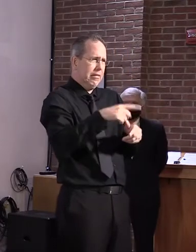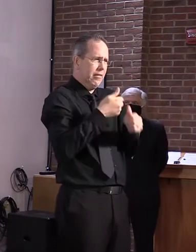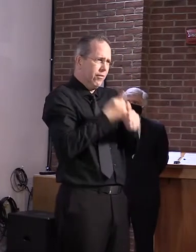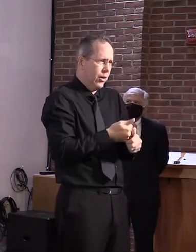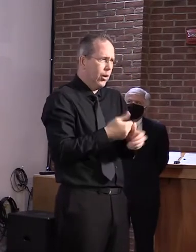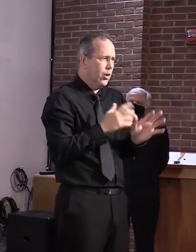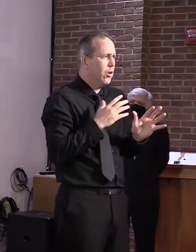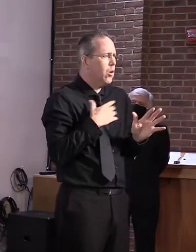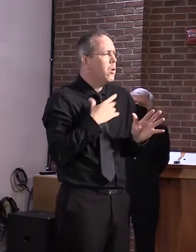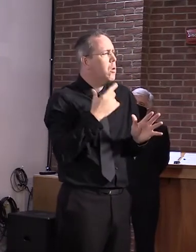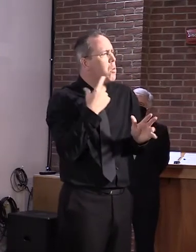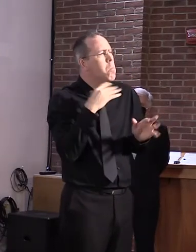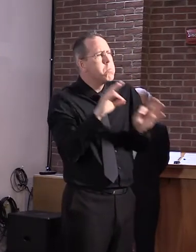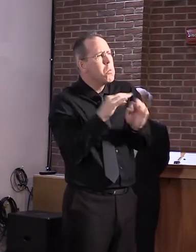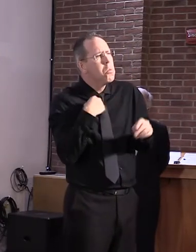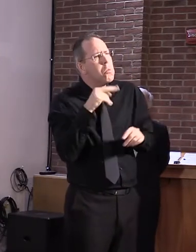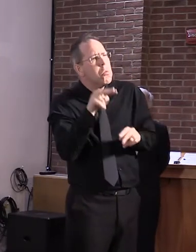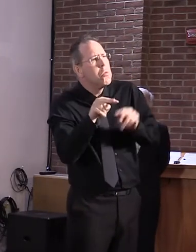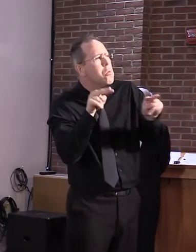any changes are necessary.